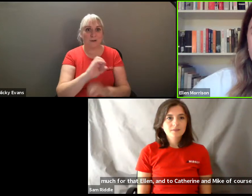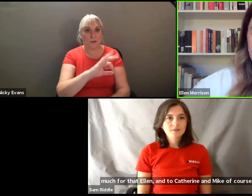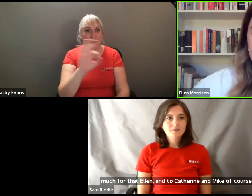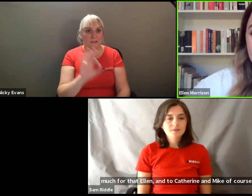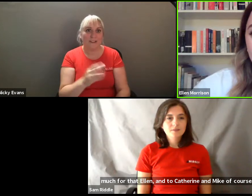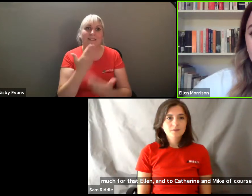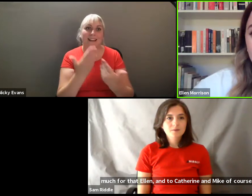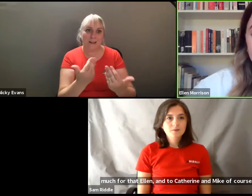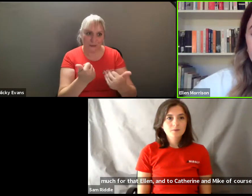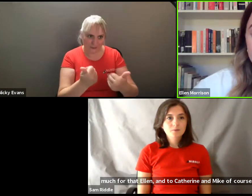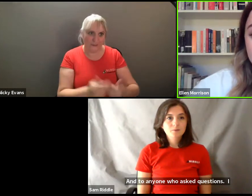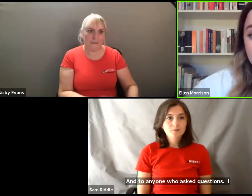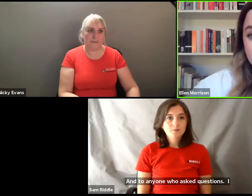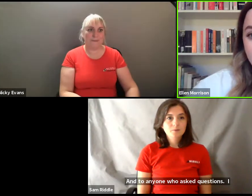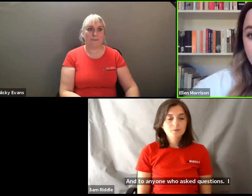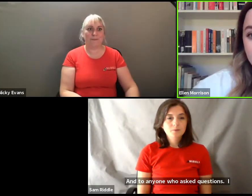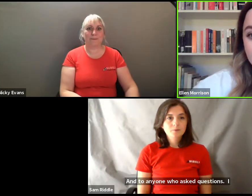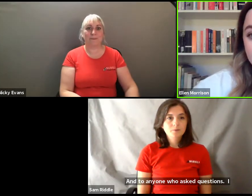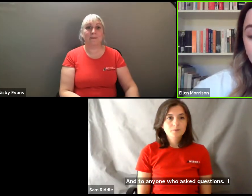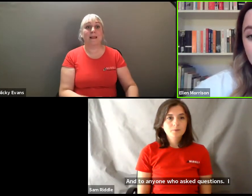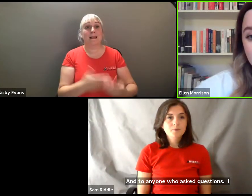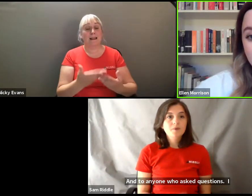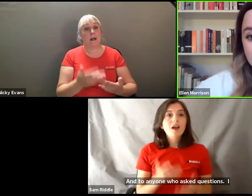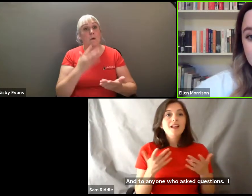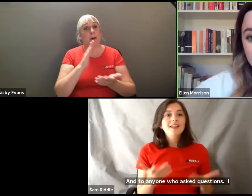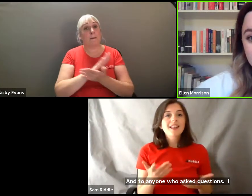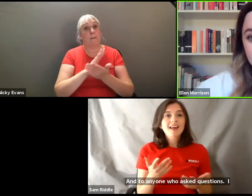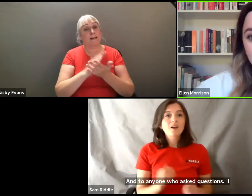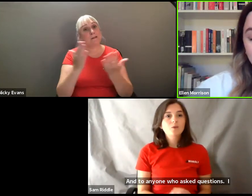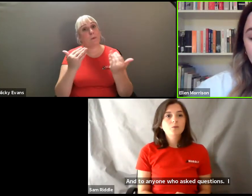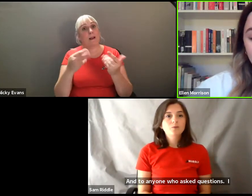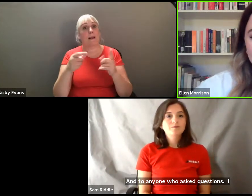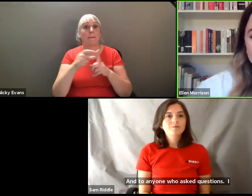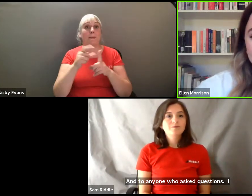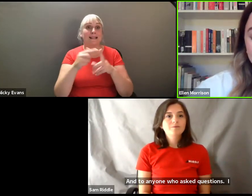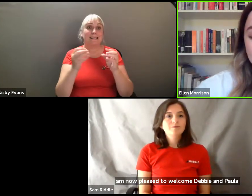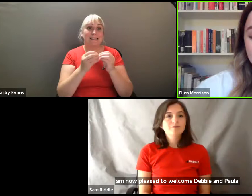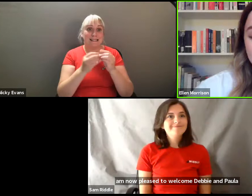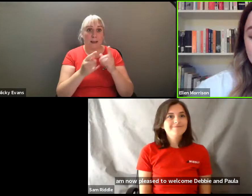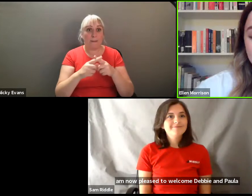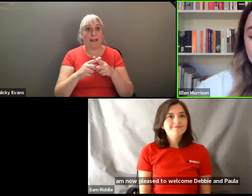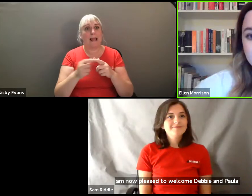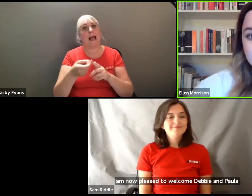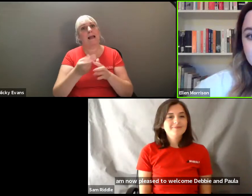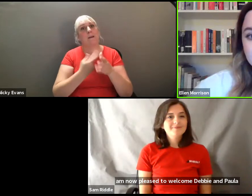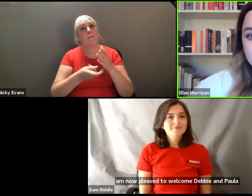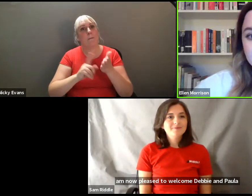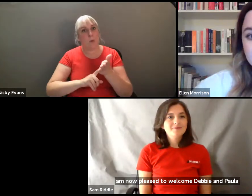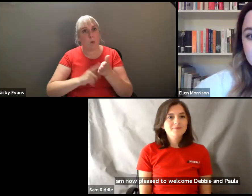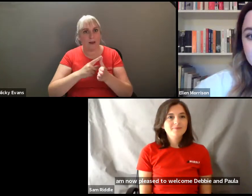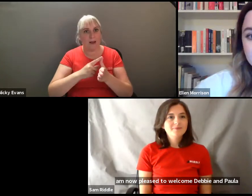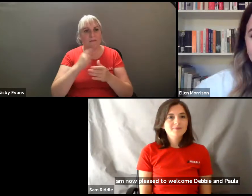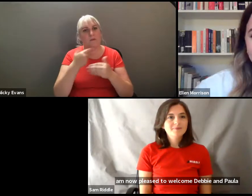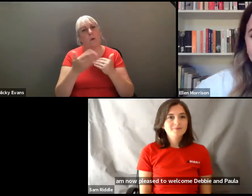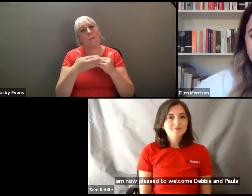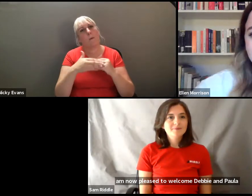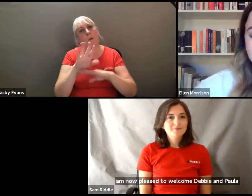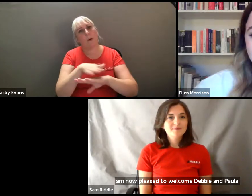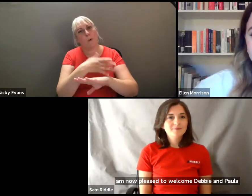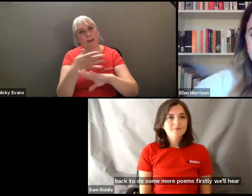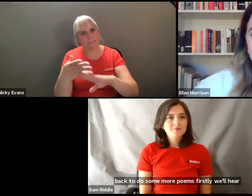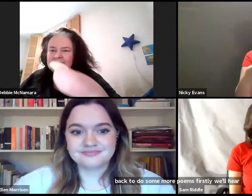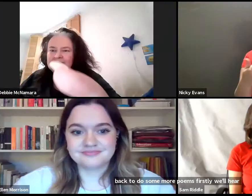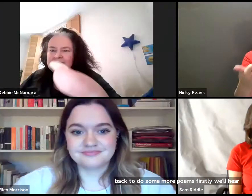now pleased to welcome Debbie and Paula back to do some more poems. Firstly, we'll hear from Debbie.